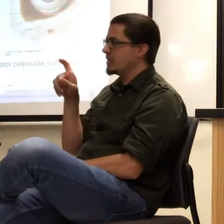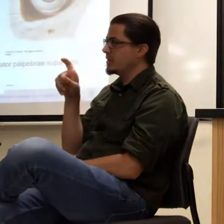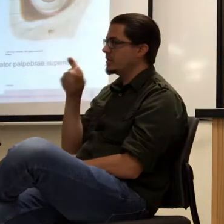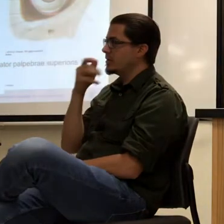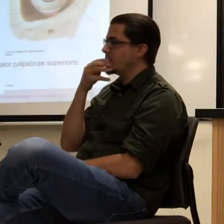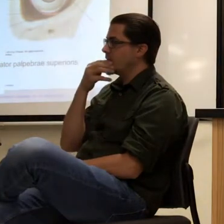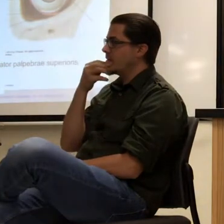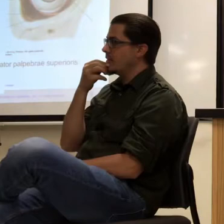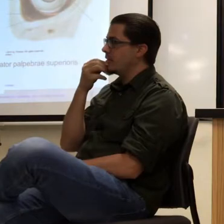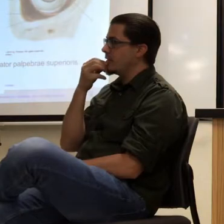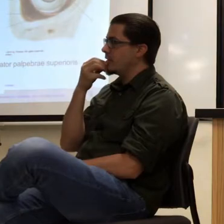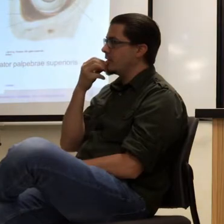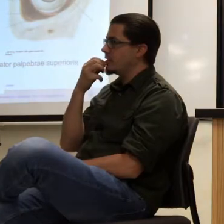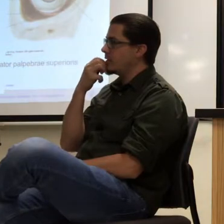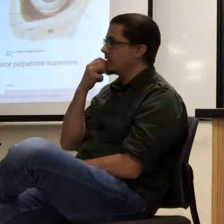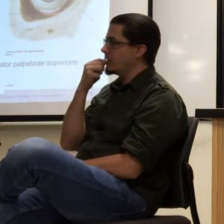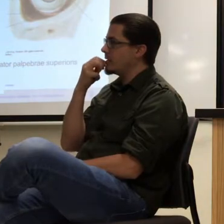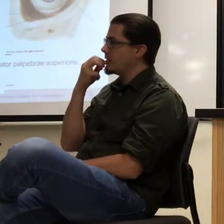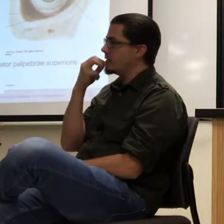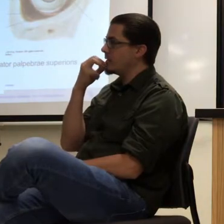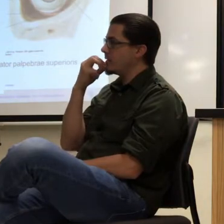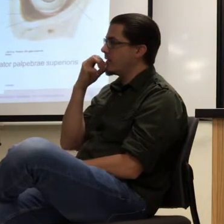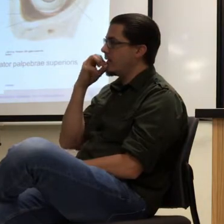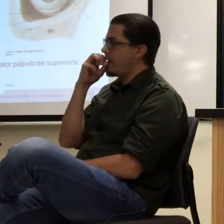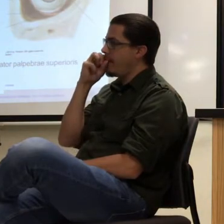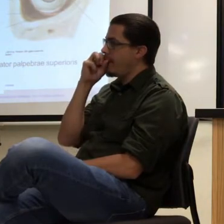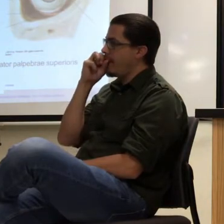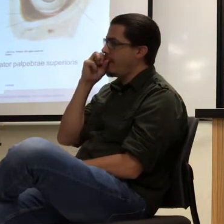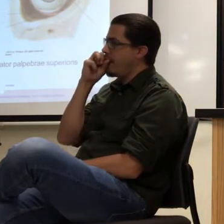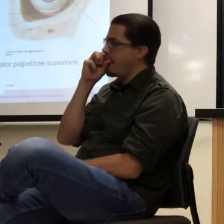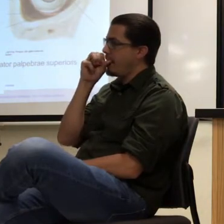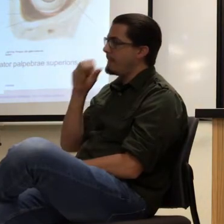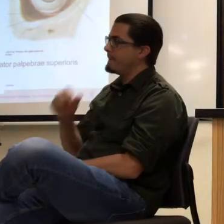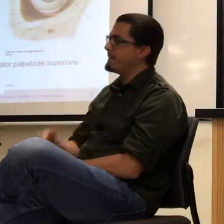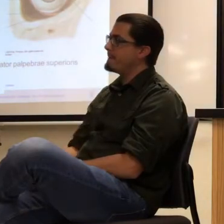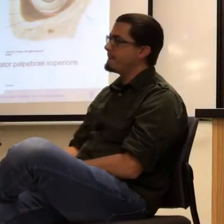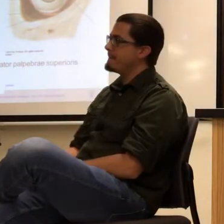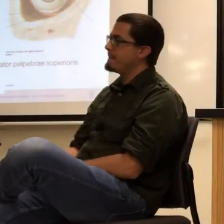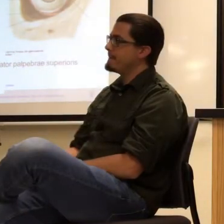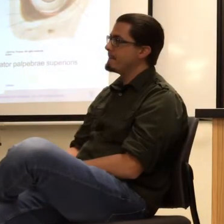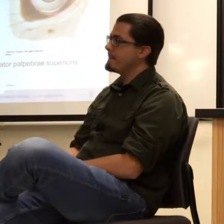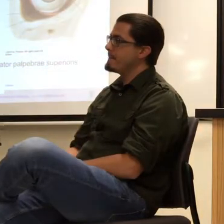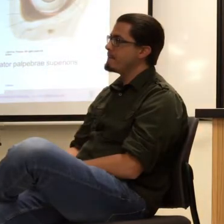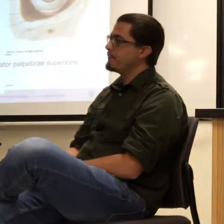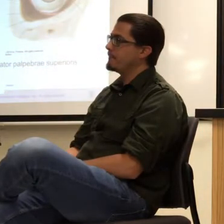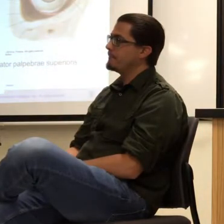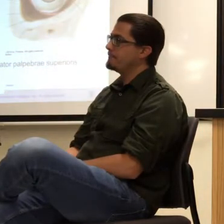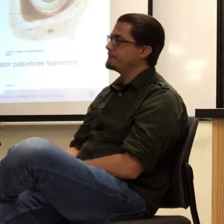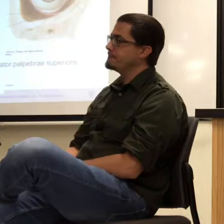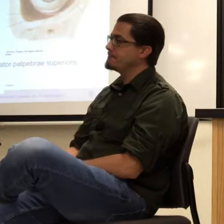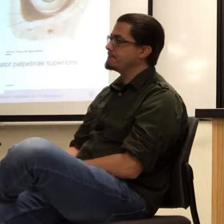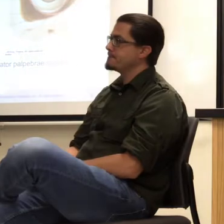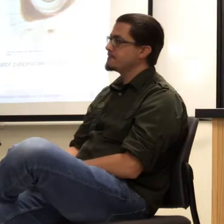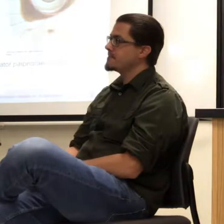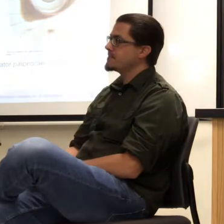superioris. Now this is a fancy way of saying your eyelids. Lift your eyelids.